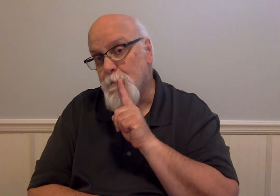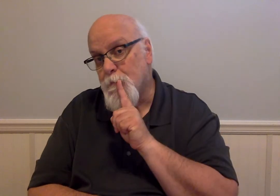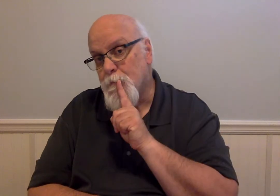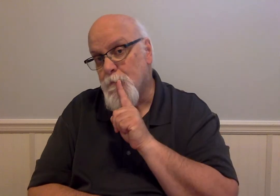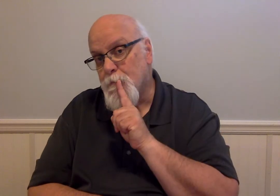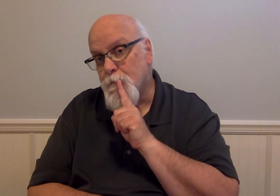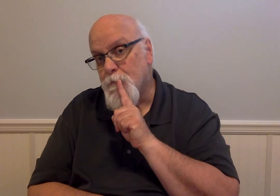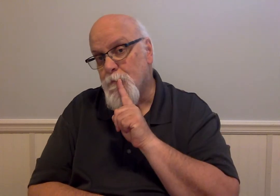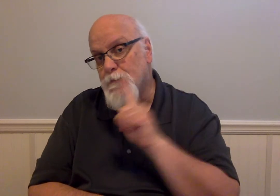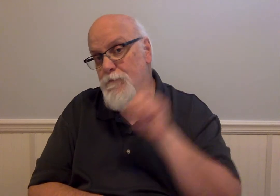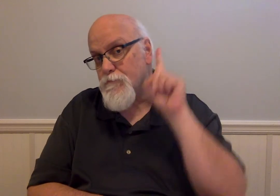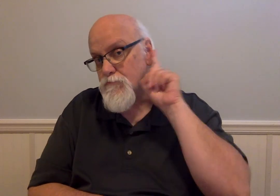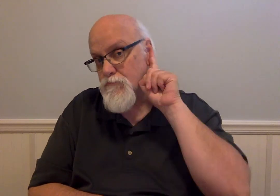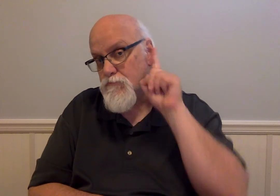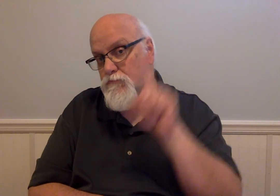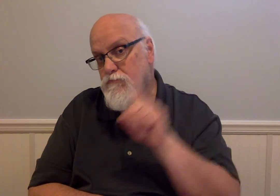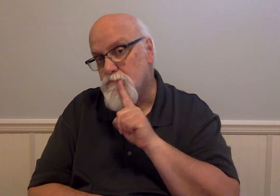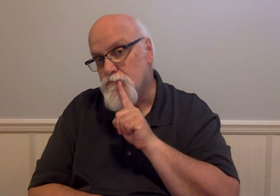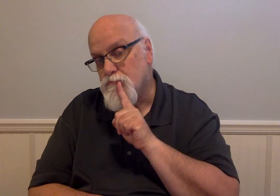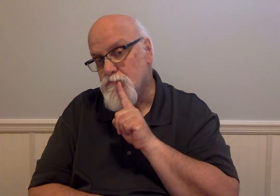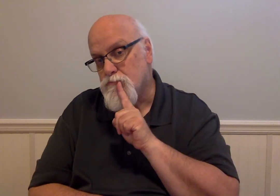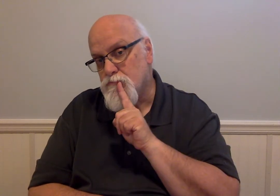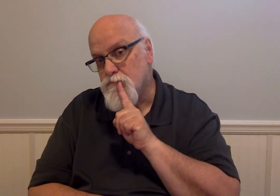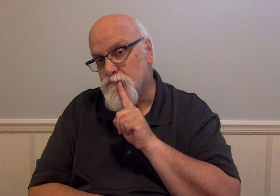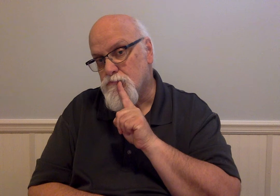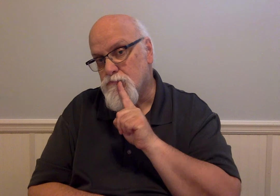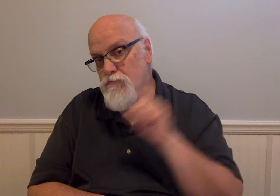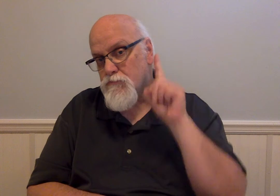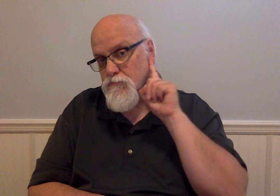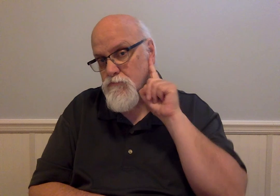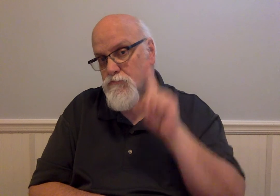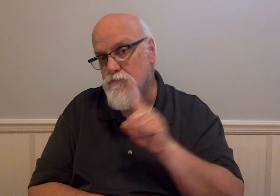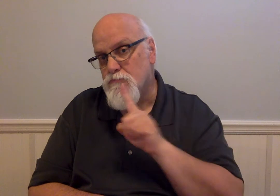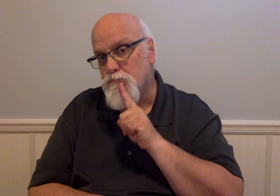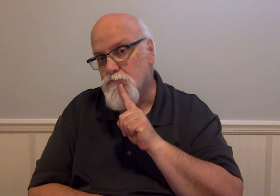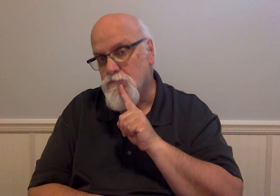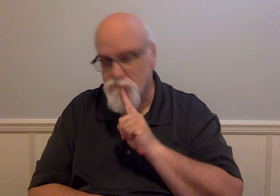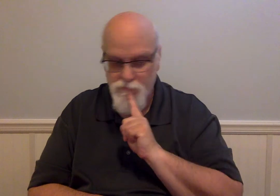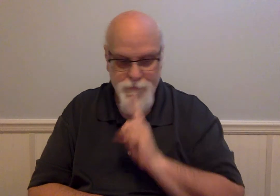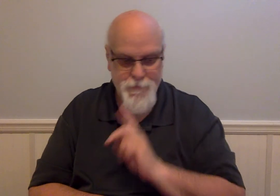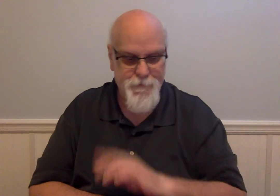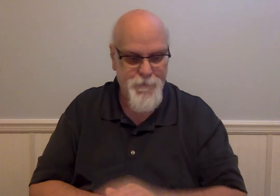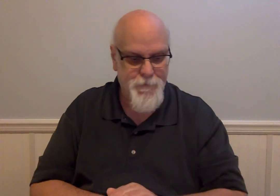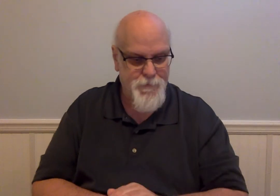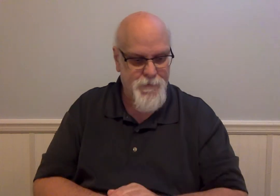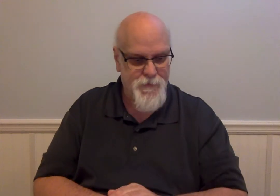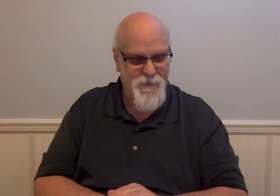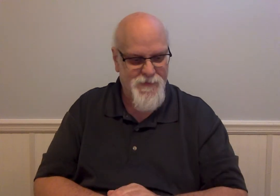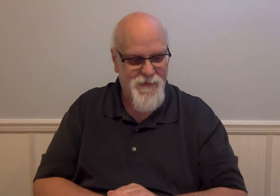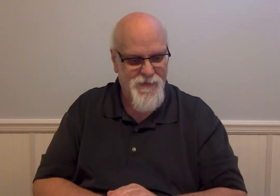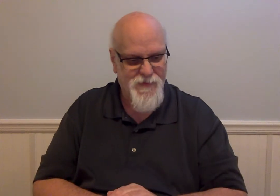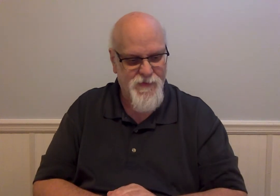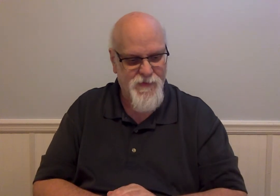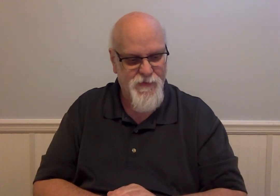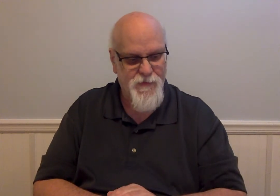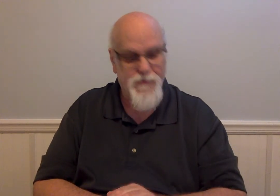The sign for deaf is you point to your ear and then you point to your mouth, or it can go from your mouth to your ear. It's one of those signs that can